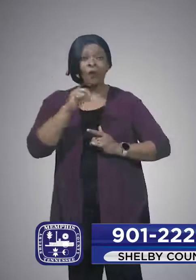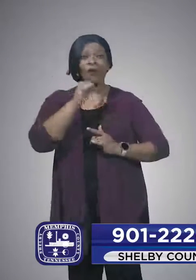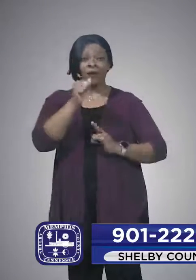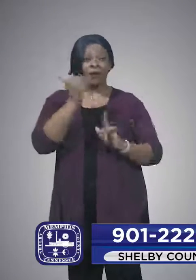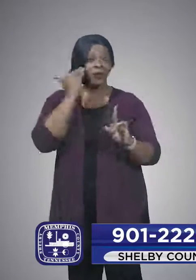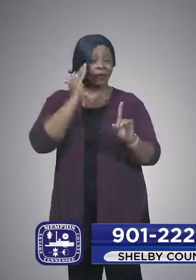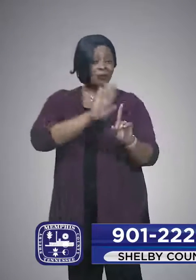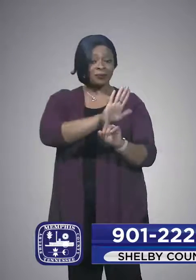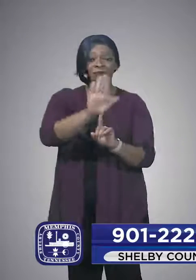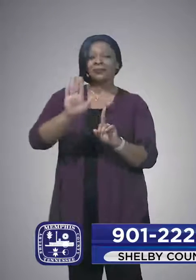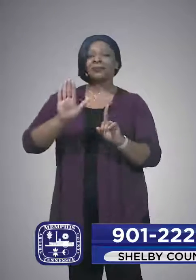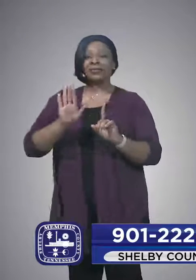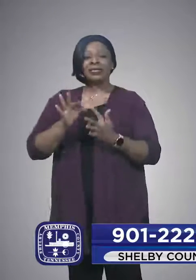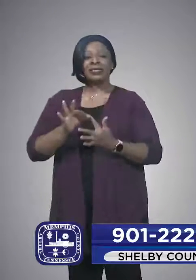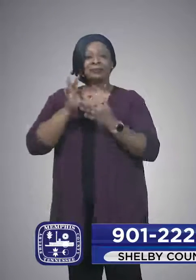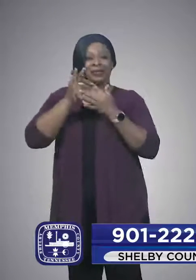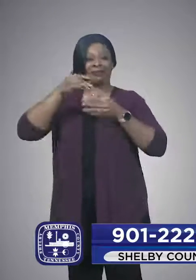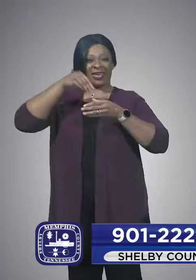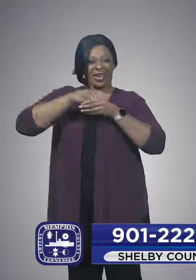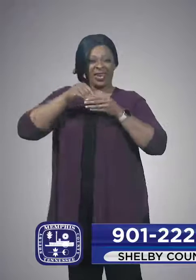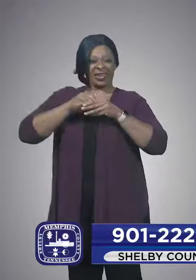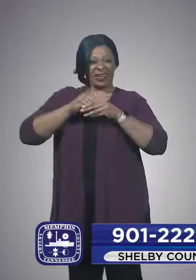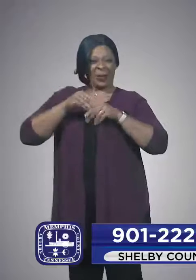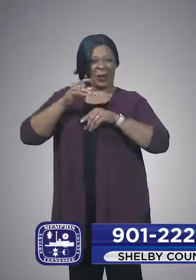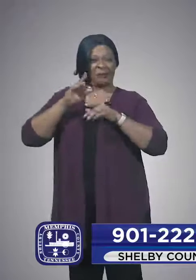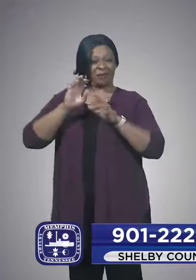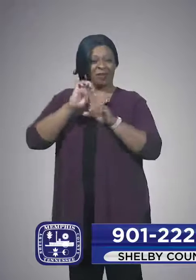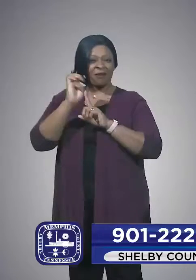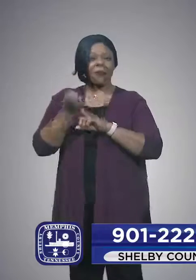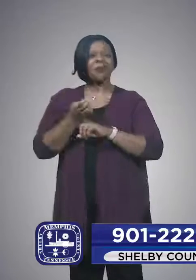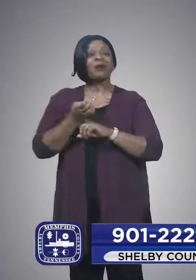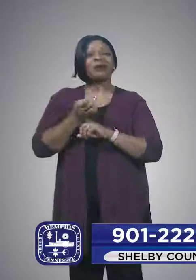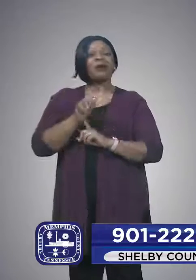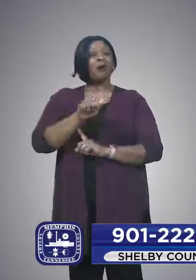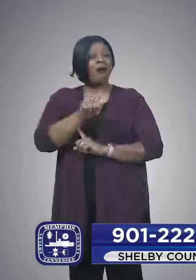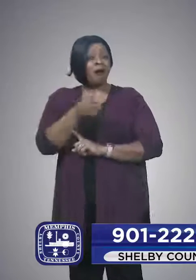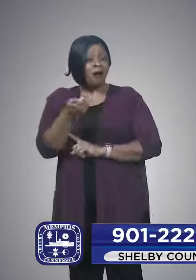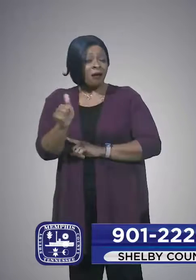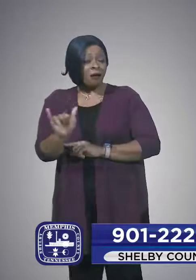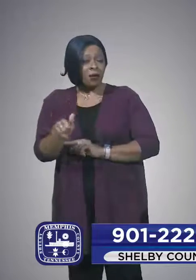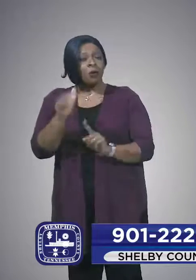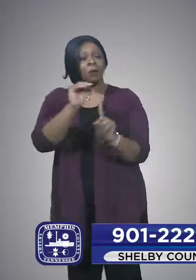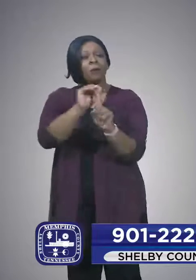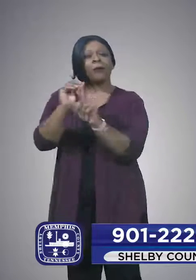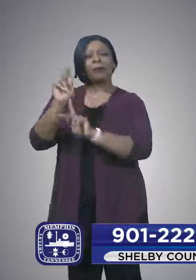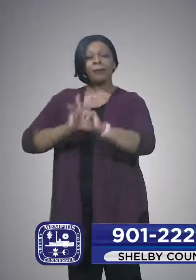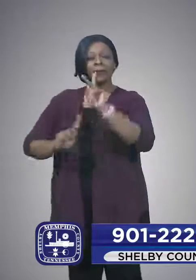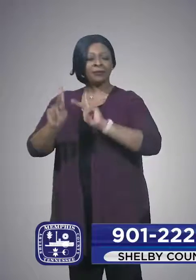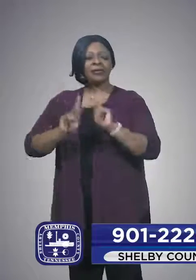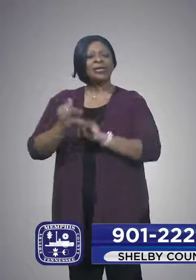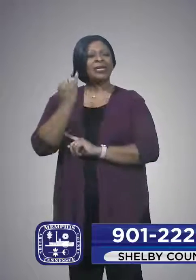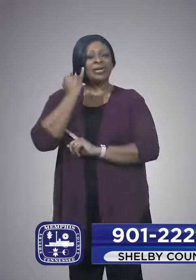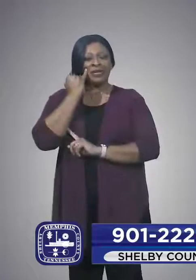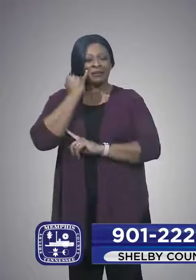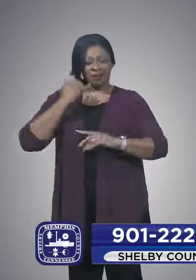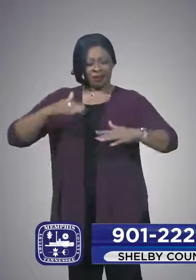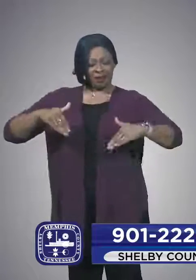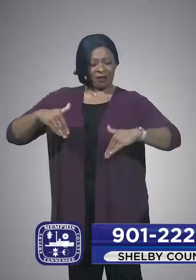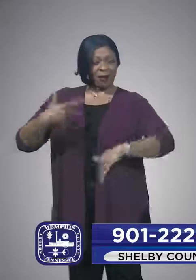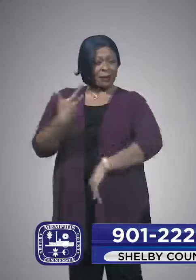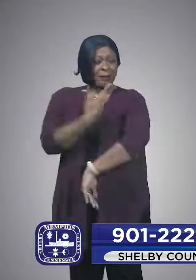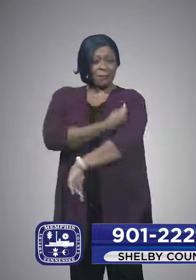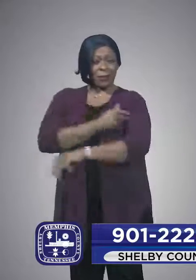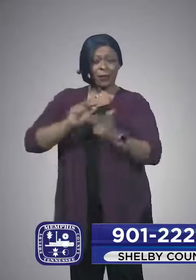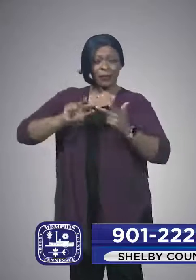you, particularly if you're in indoor public spaces. And then the other thing is to remind folks, if you have not gotten your